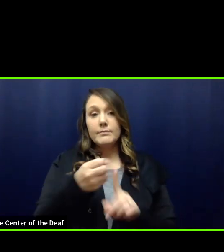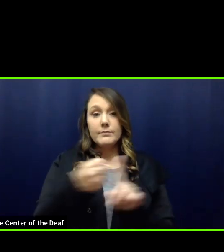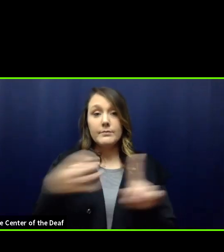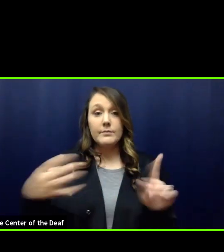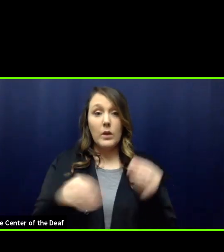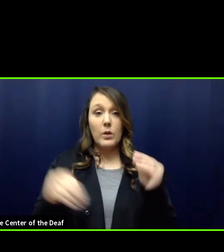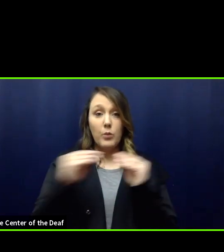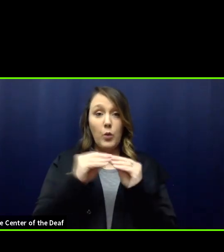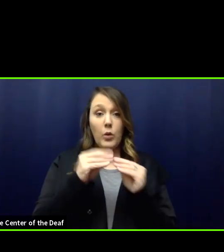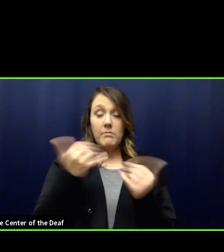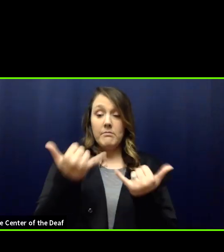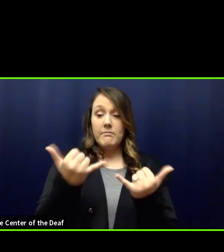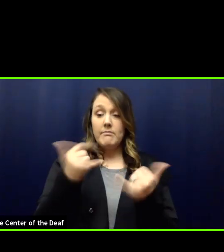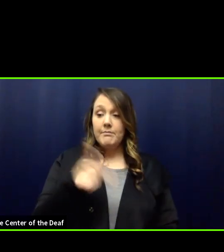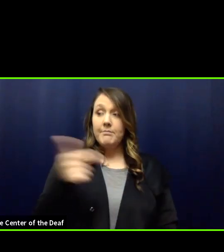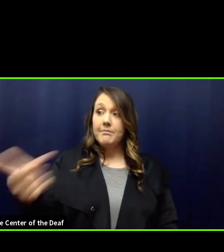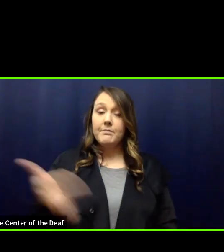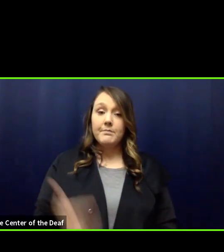him. Thank you.